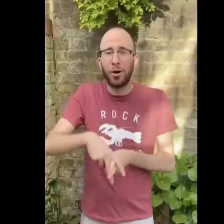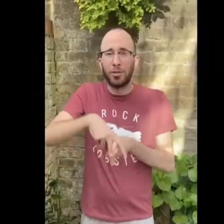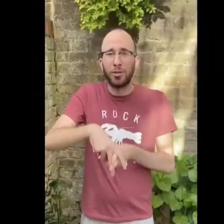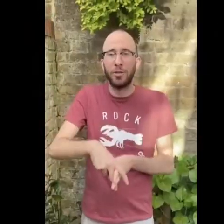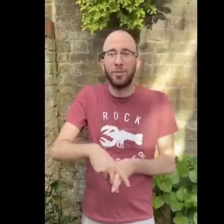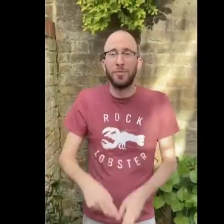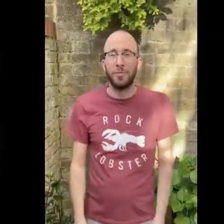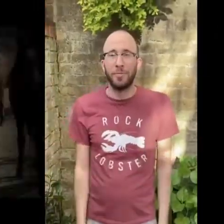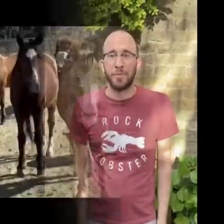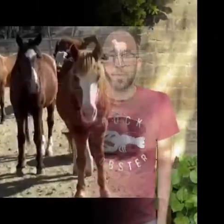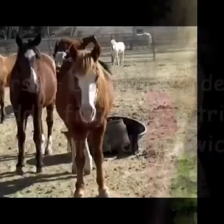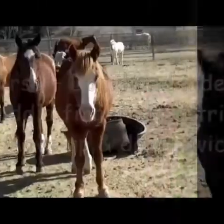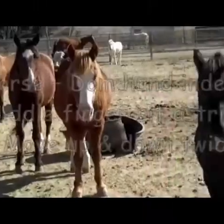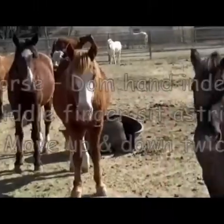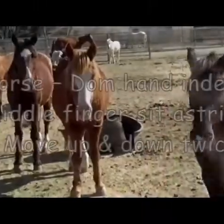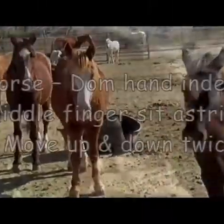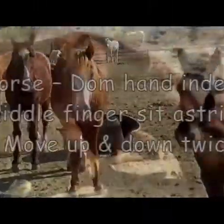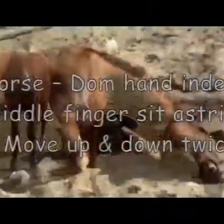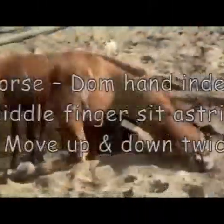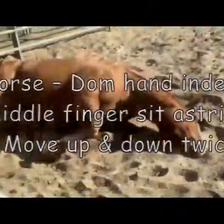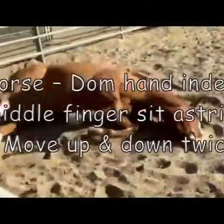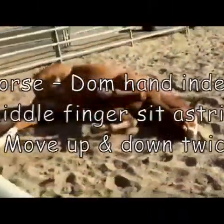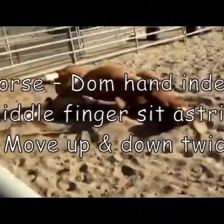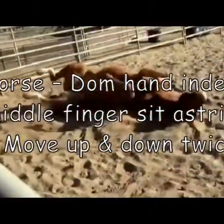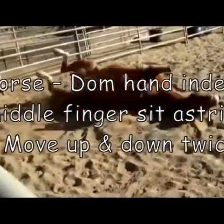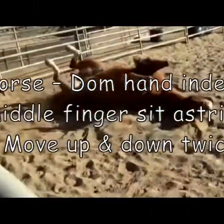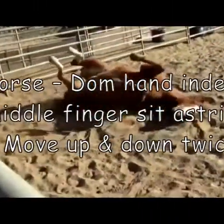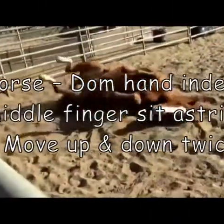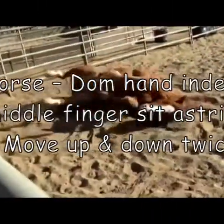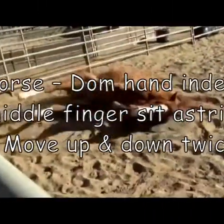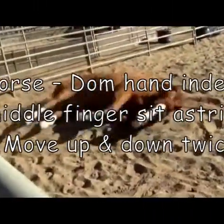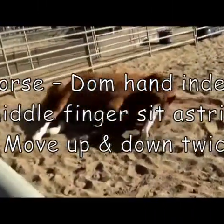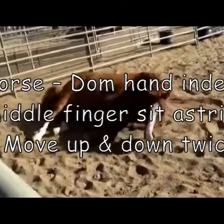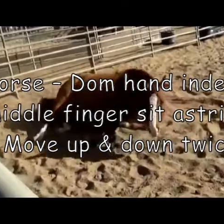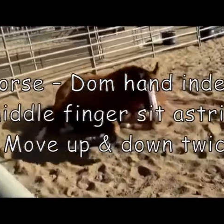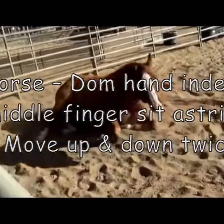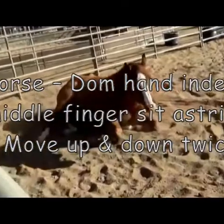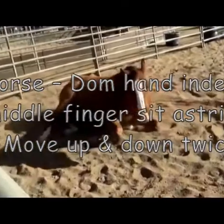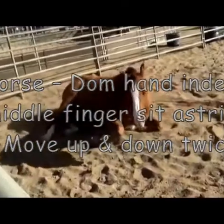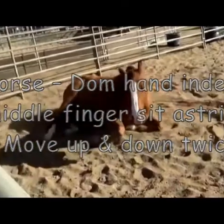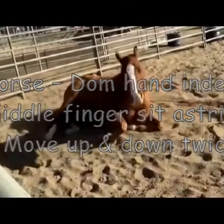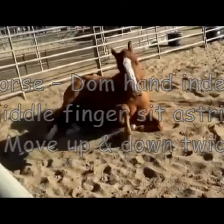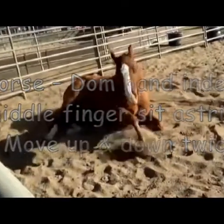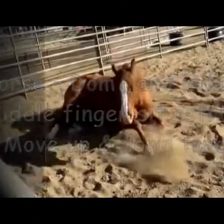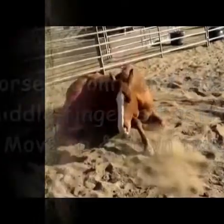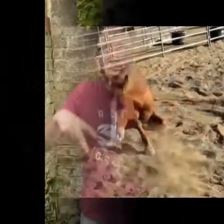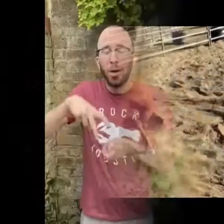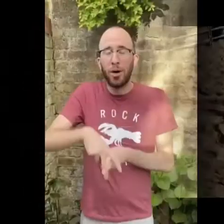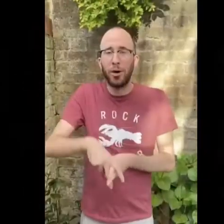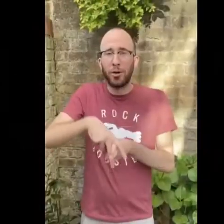Horse. Bare necessities or Mother Nature's recipes that bring the bare necessities horse. Of